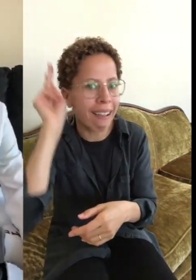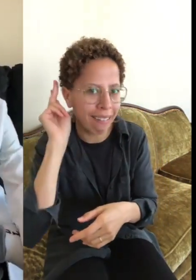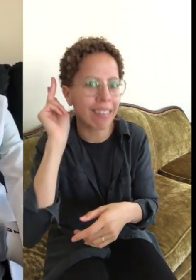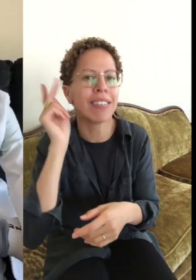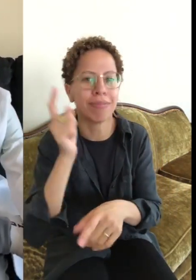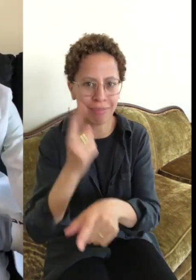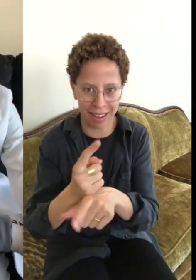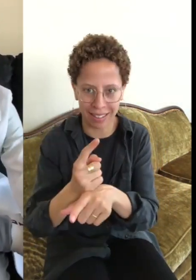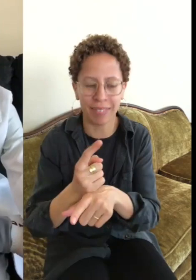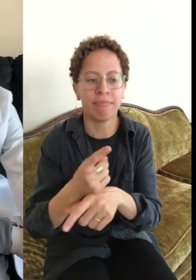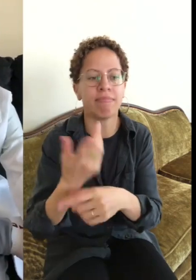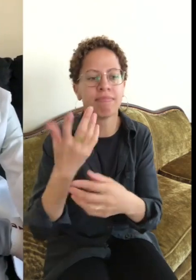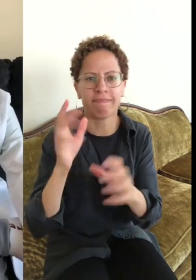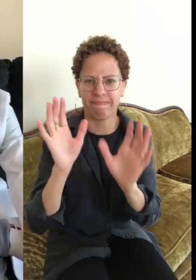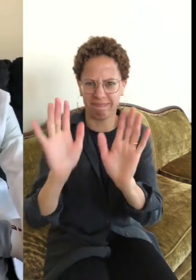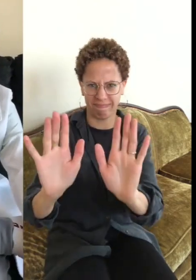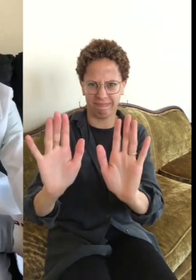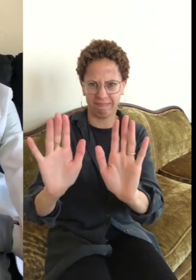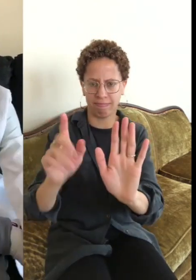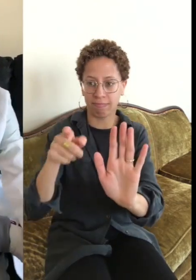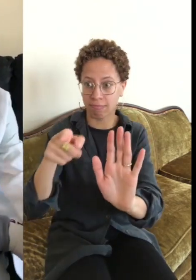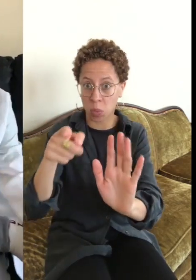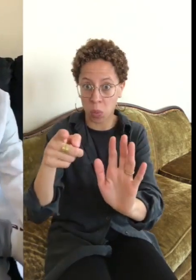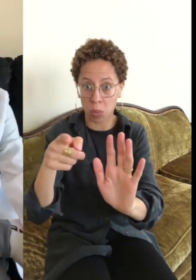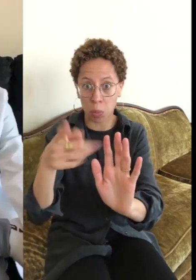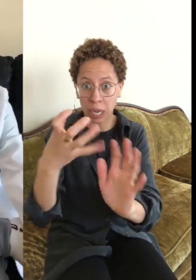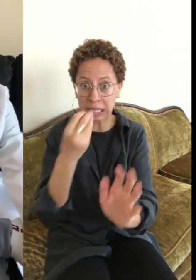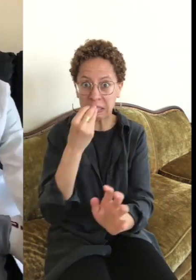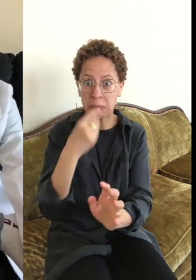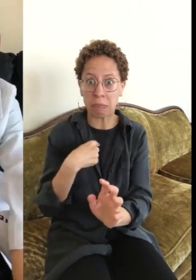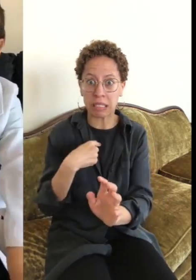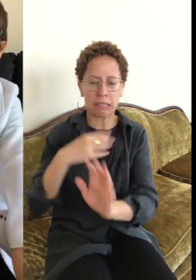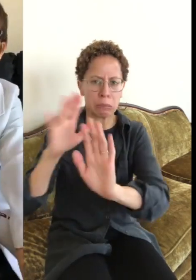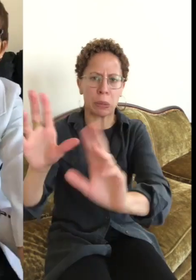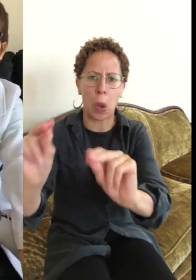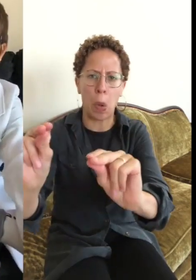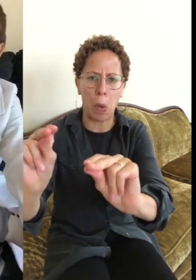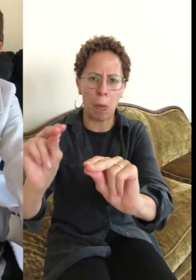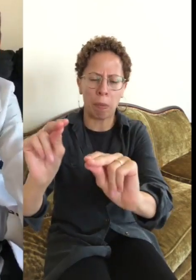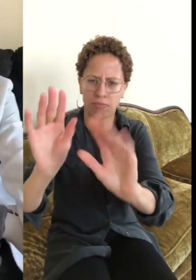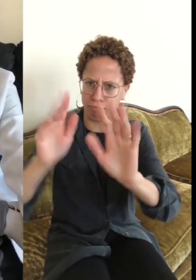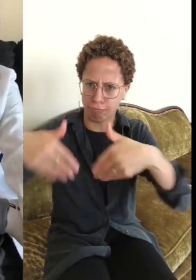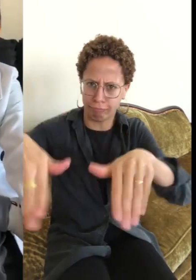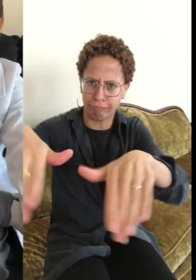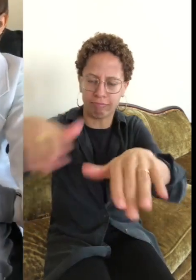warning system saying, back off. Here's what I think.